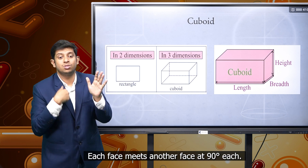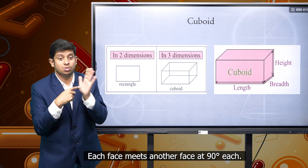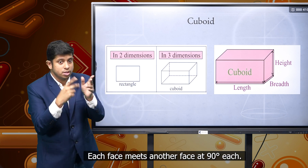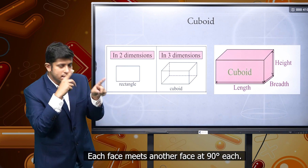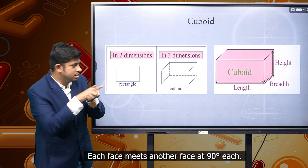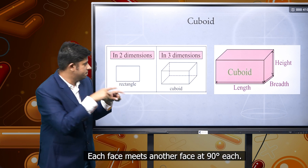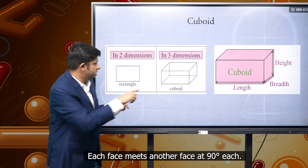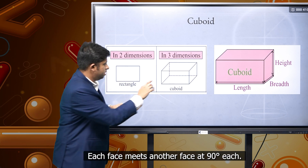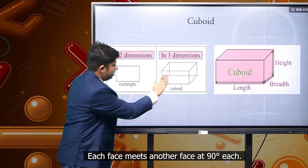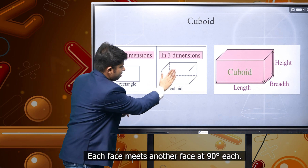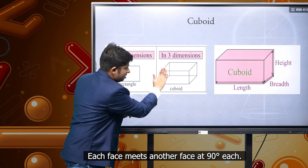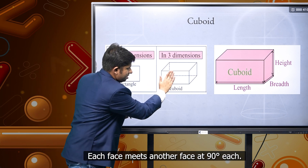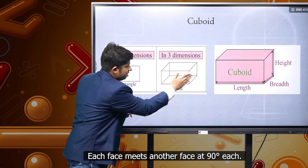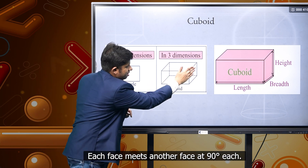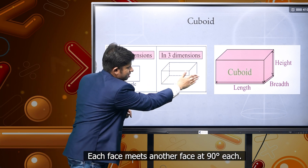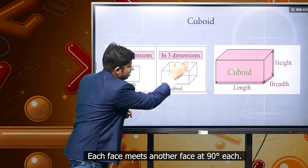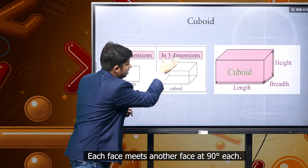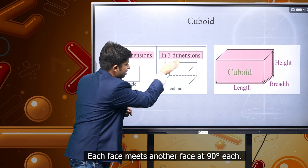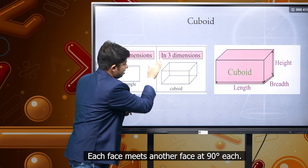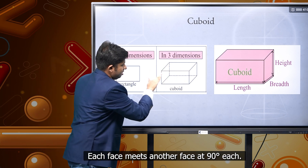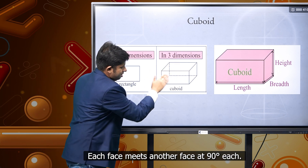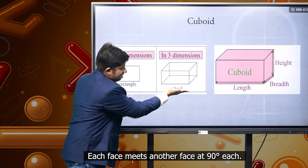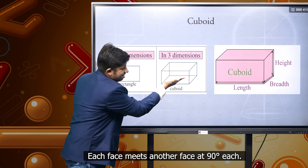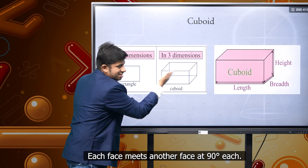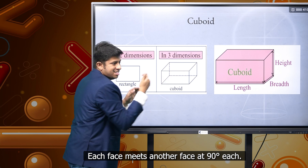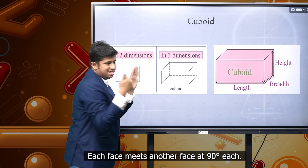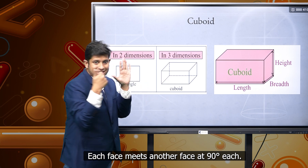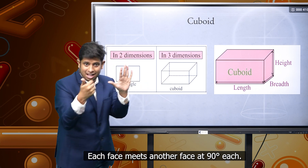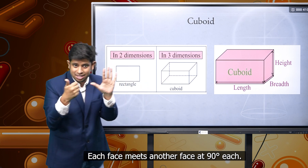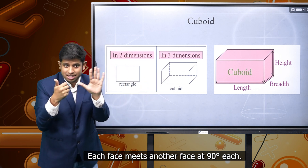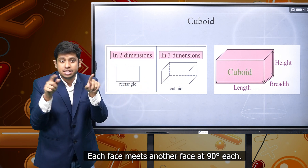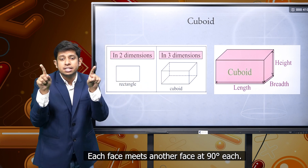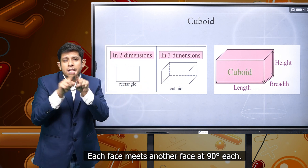Each face meets another face at 90 degrees each.